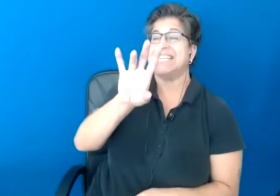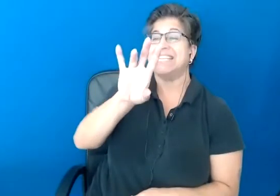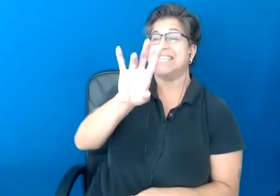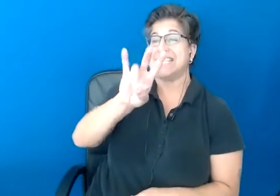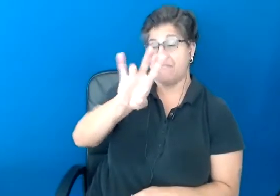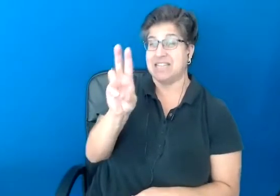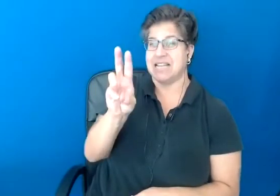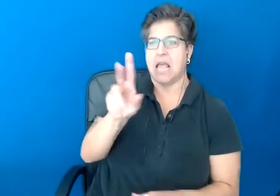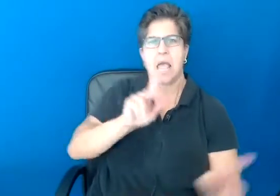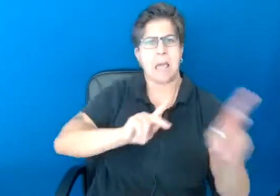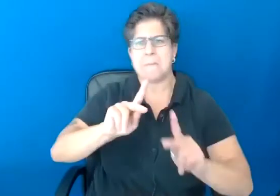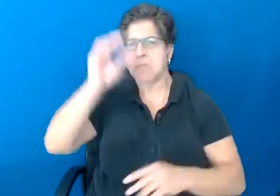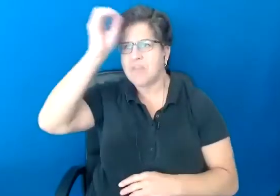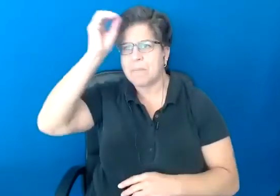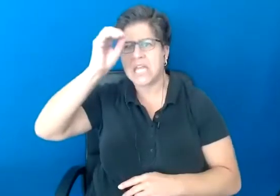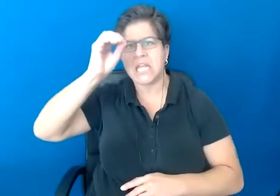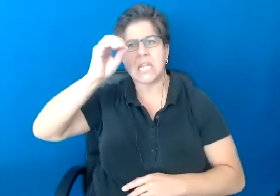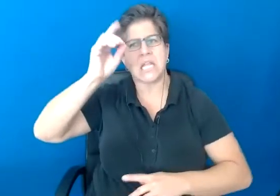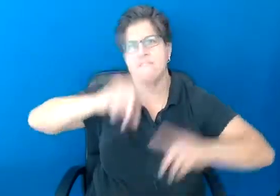about the